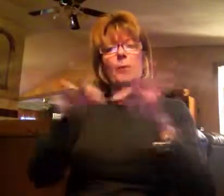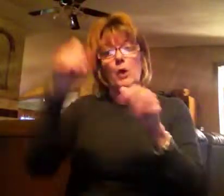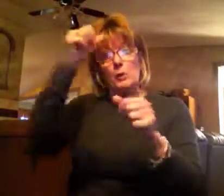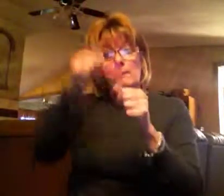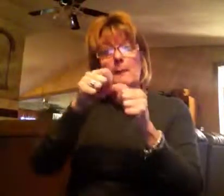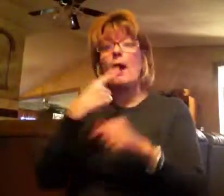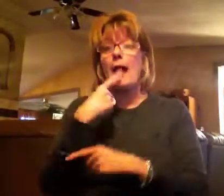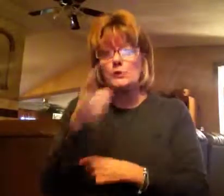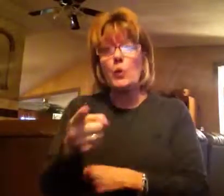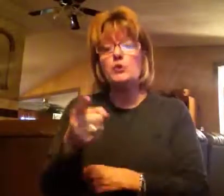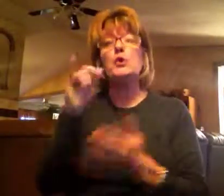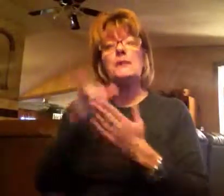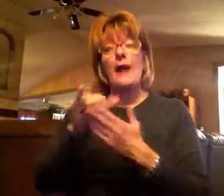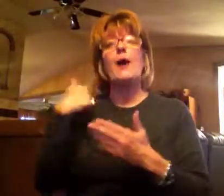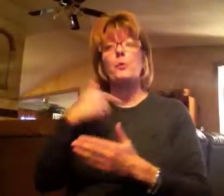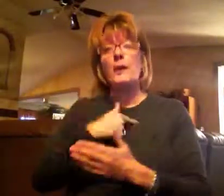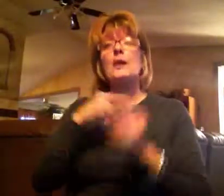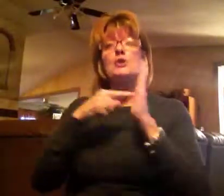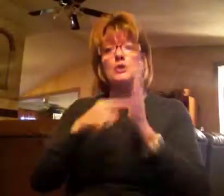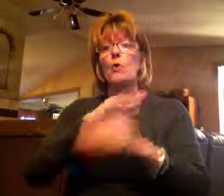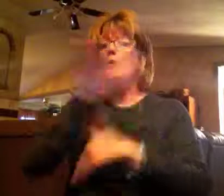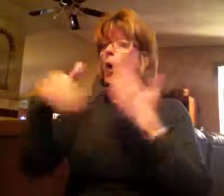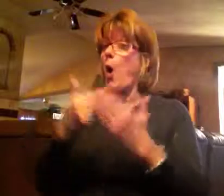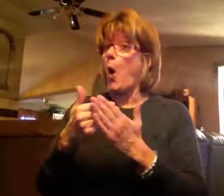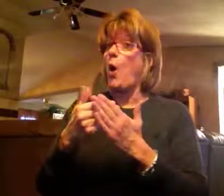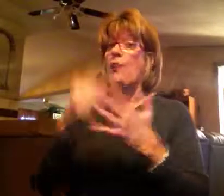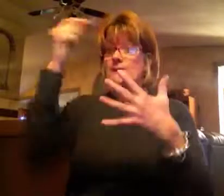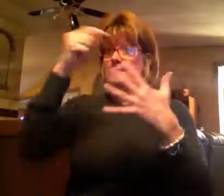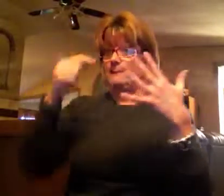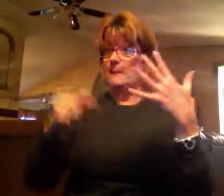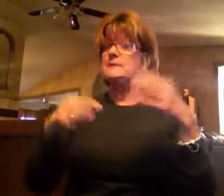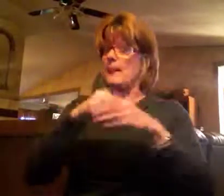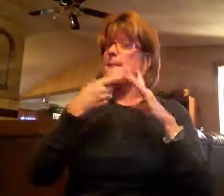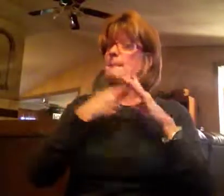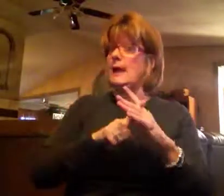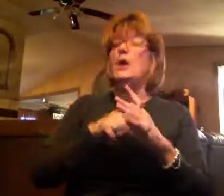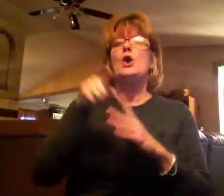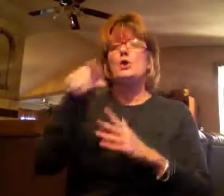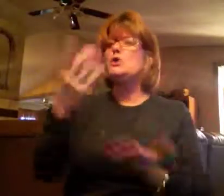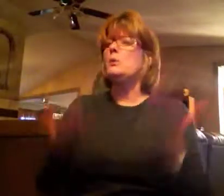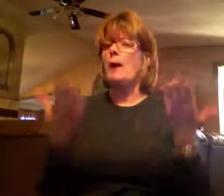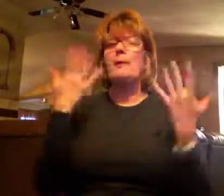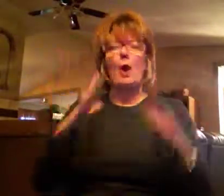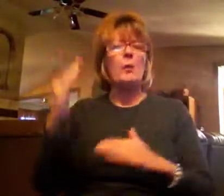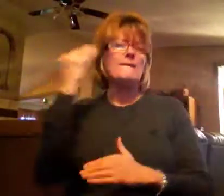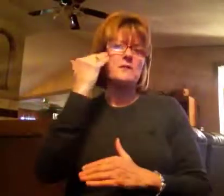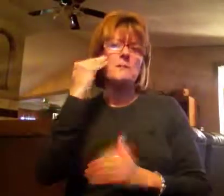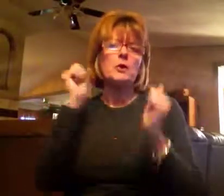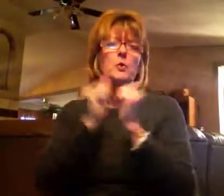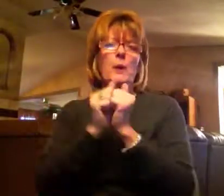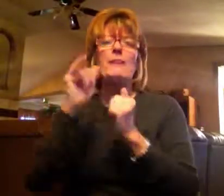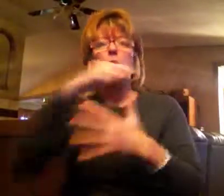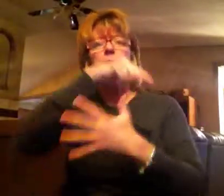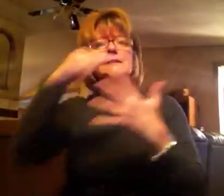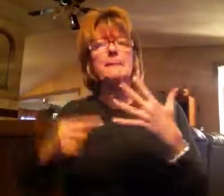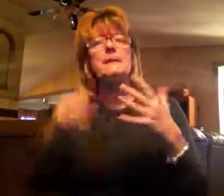important that we lay out all the symptoms in the beginning? Now, you probably are already familiar with the symptoms of a panic attack. That's not